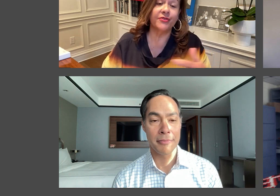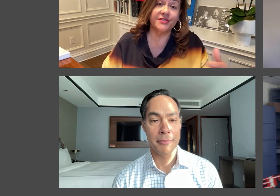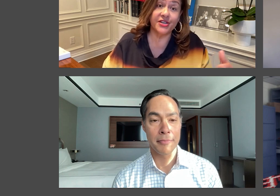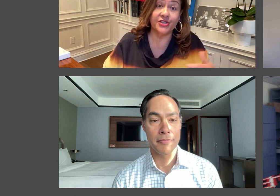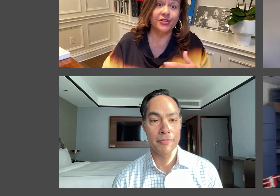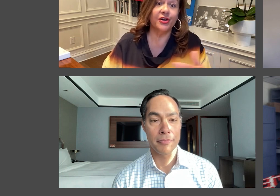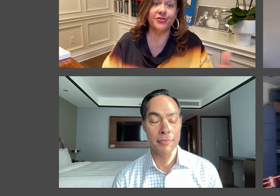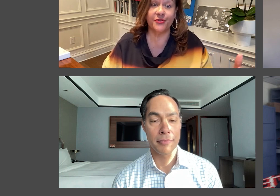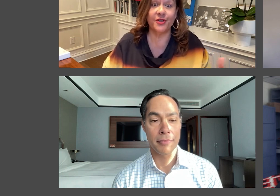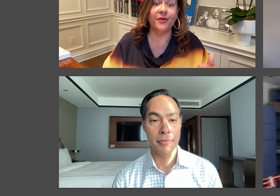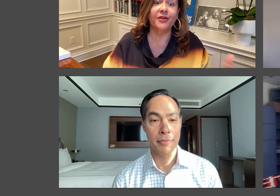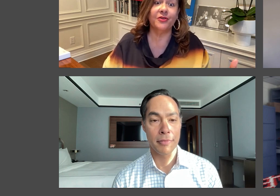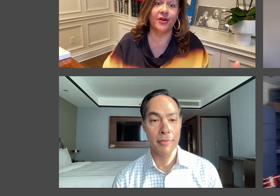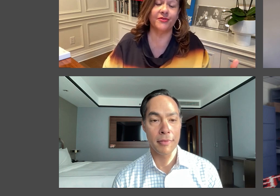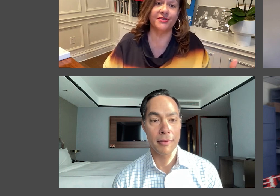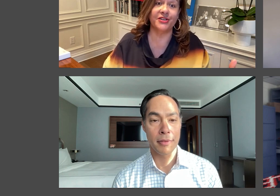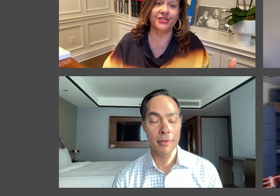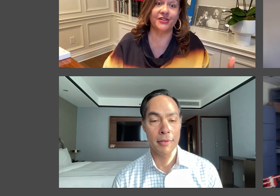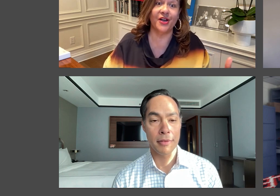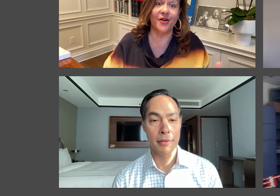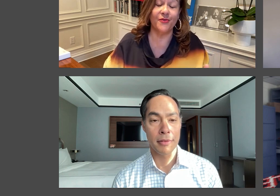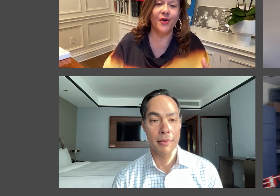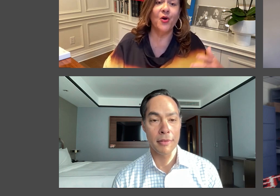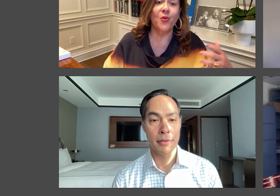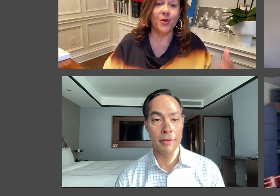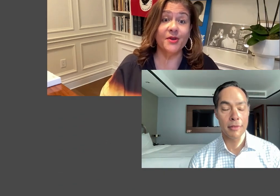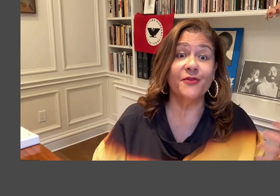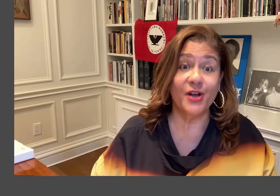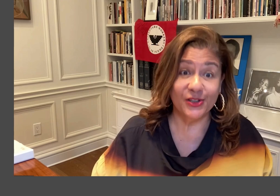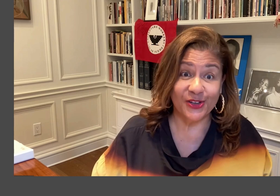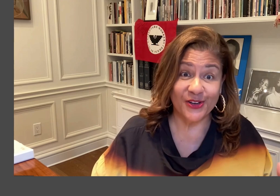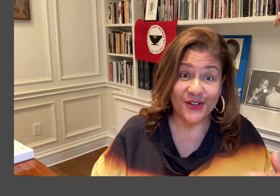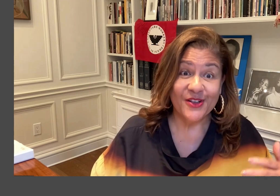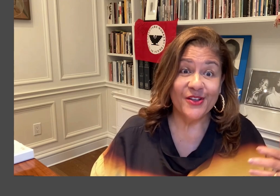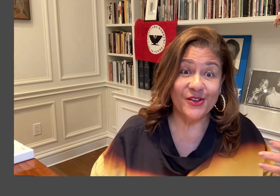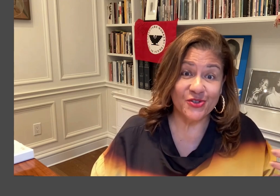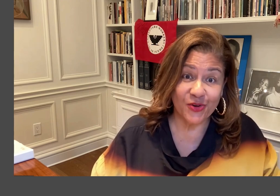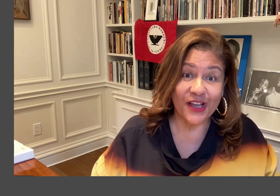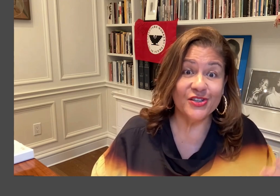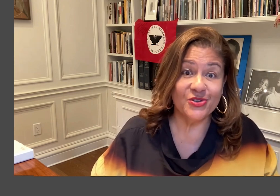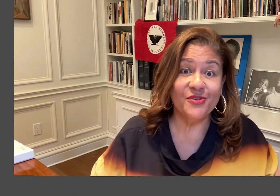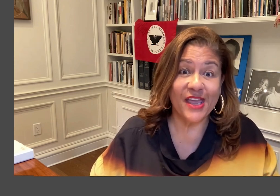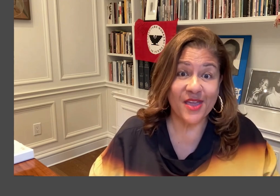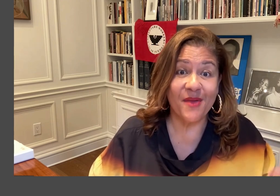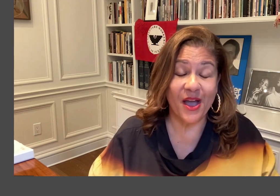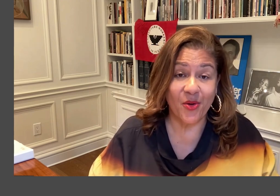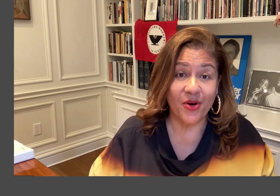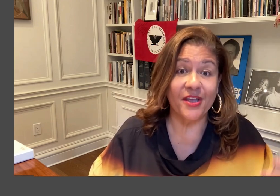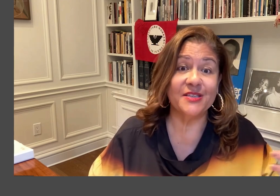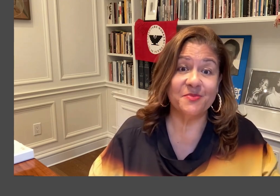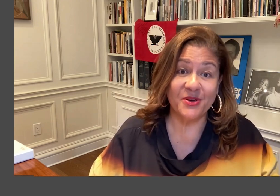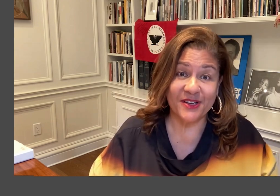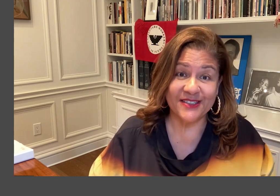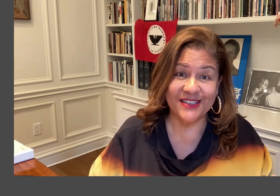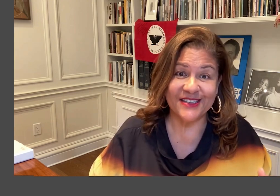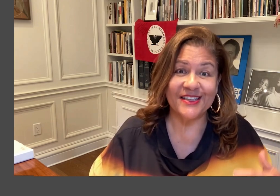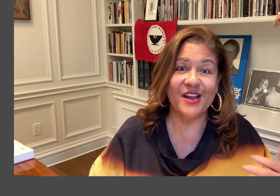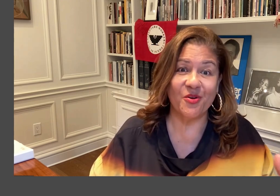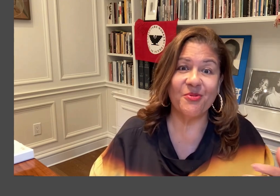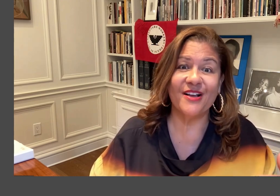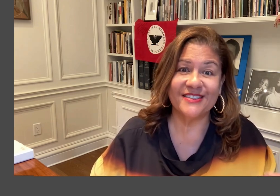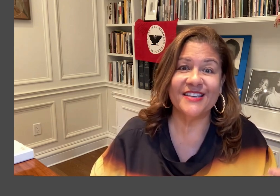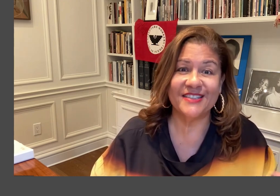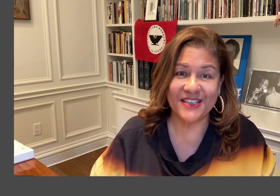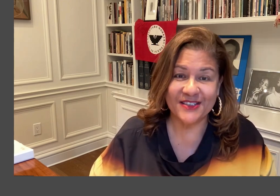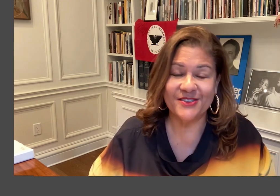larger conversation, a larger theoretical conversation of women of color trying to name our experiences